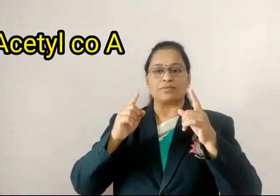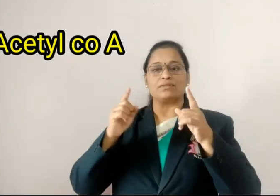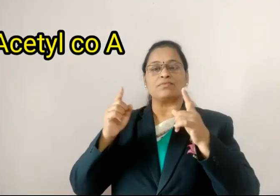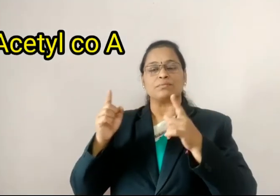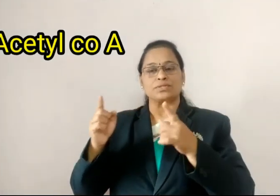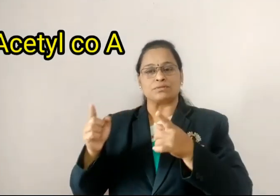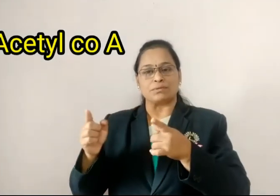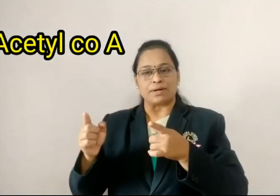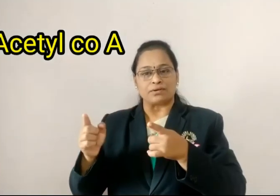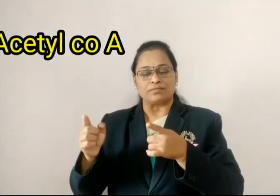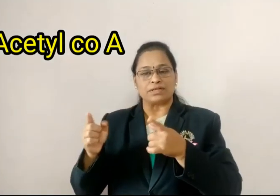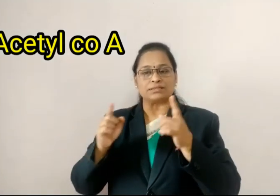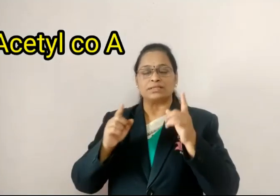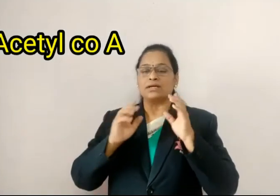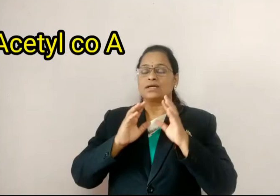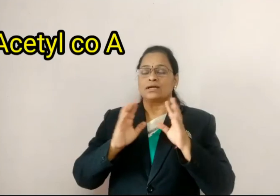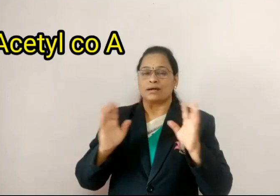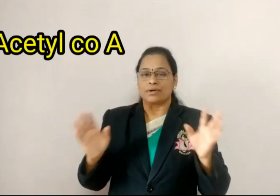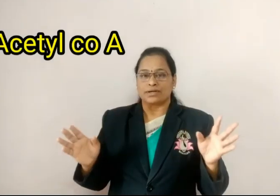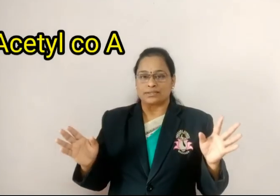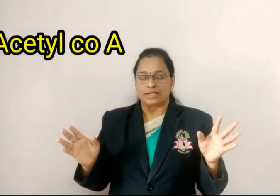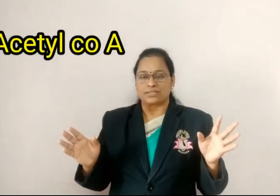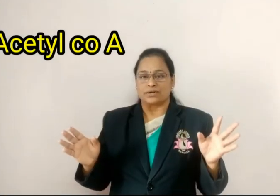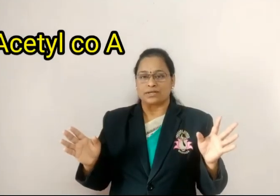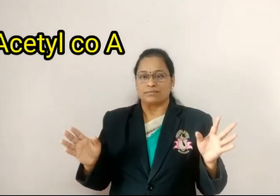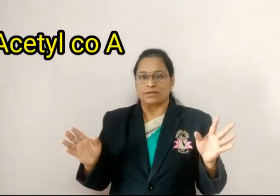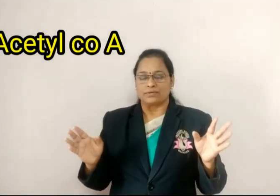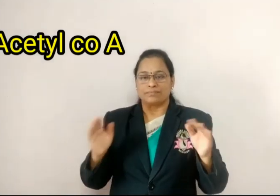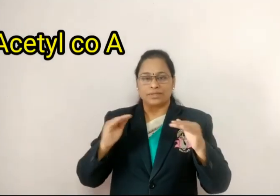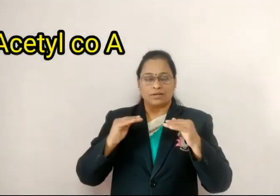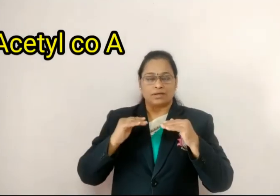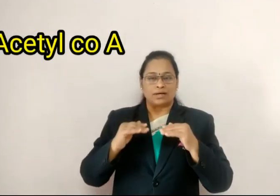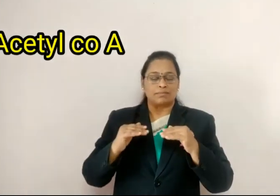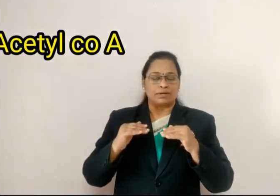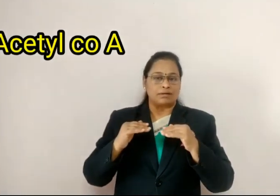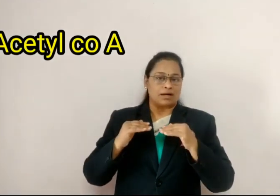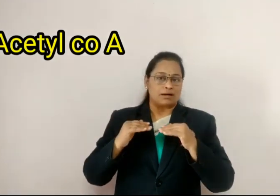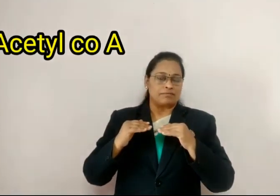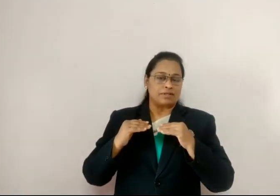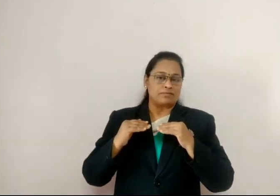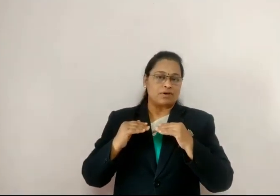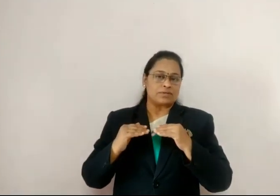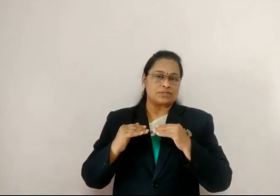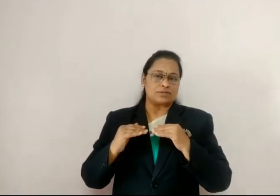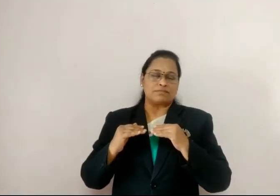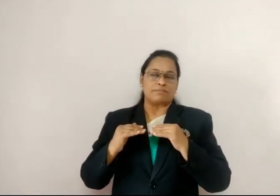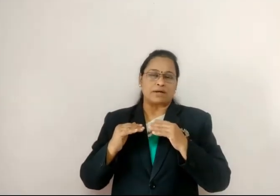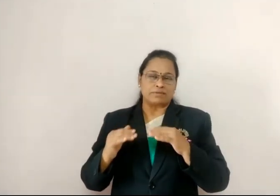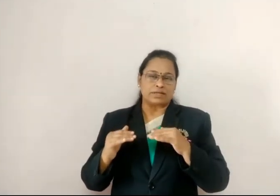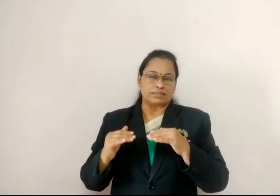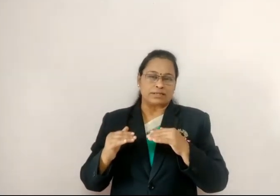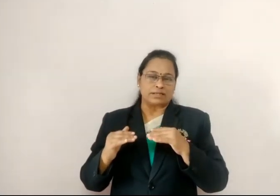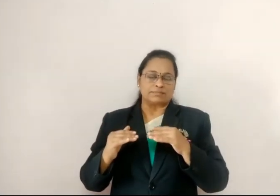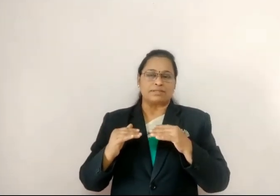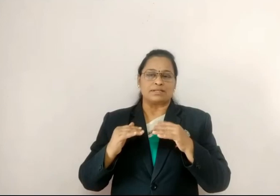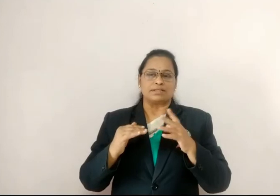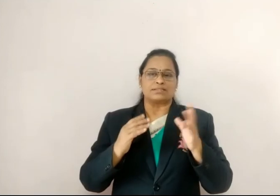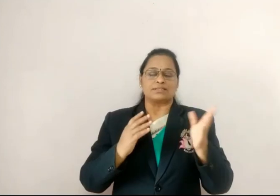the formation of the pyruvic acid, carbon dioxide is not given out. When the formation of pyruvic acid takes place, that is